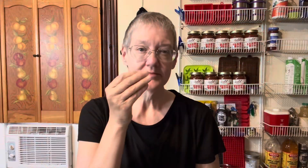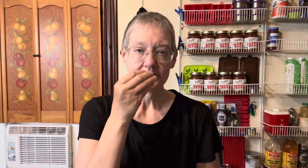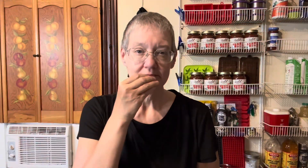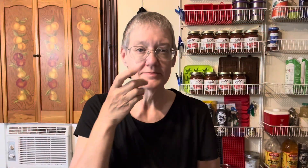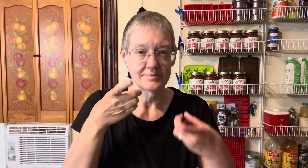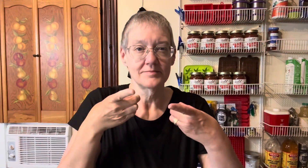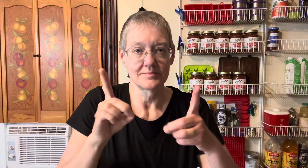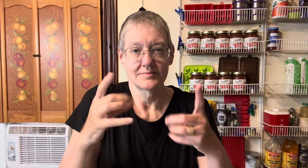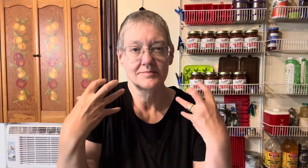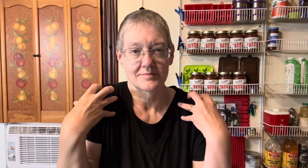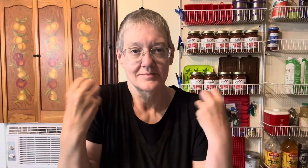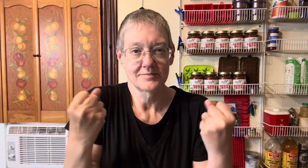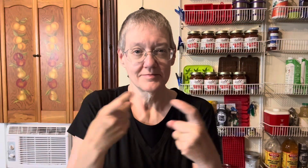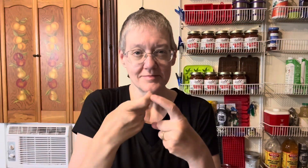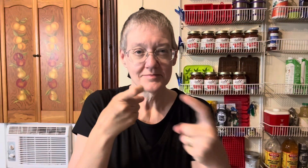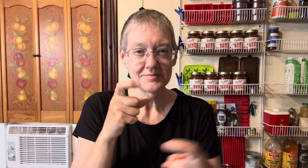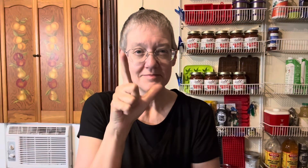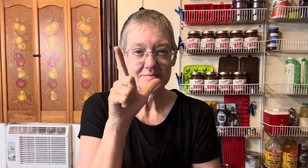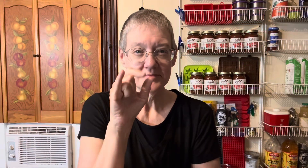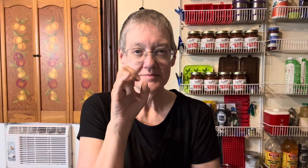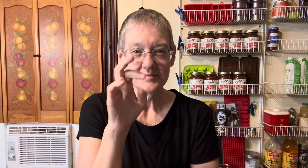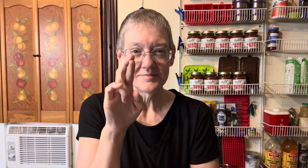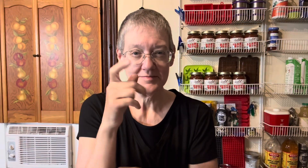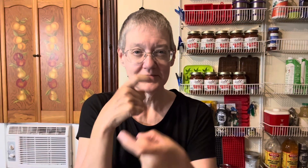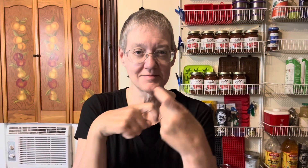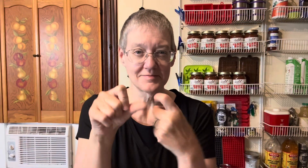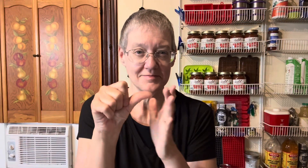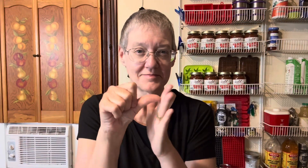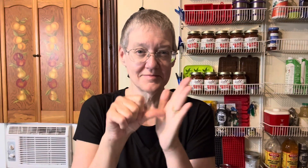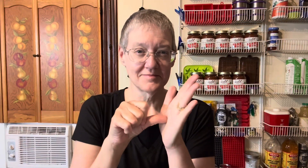Dale will eat this while he was recovering from his liver transplant surgery.